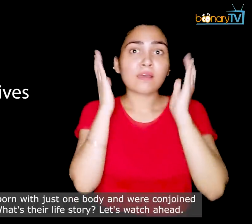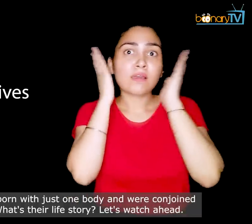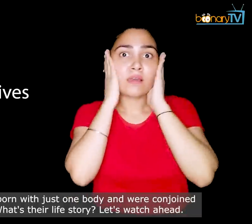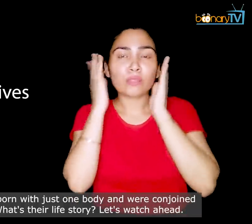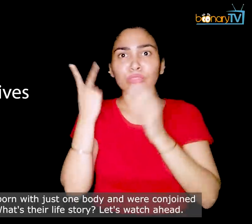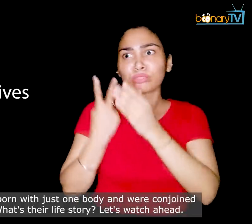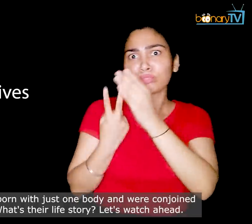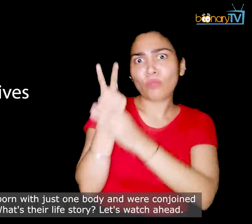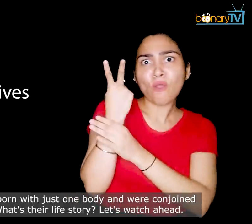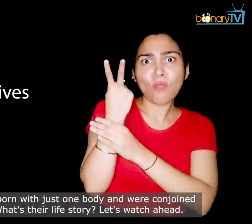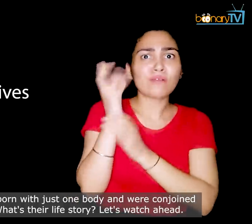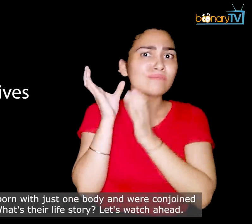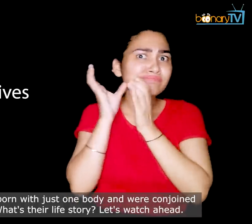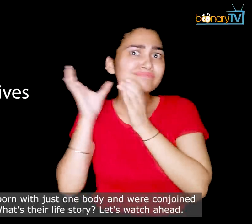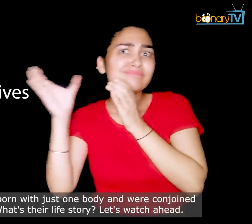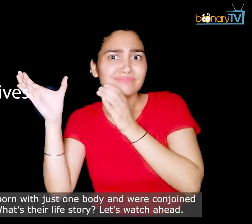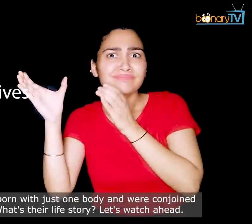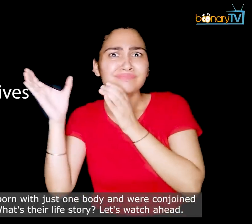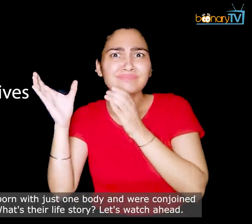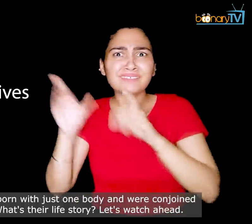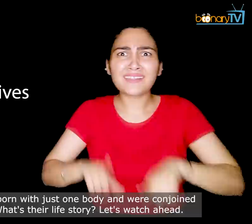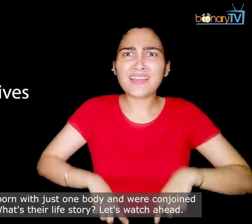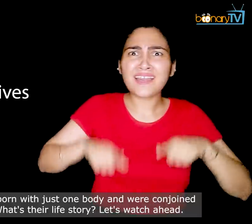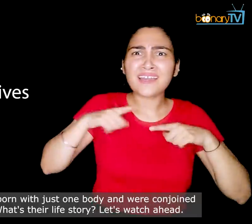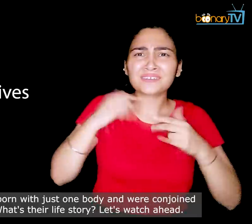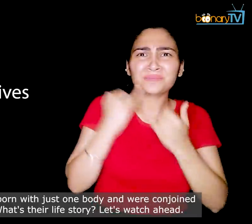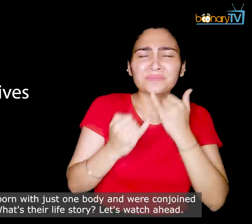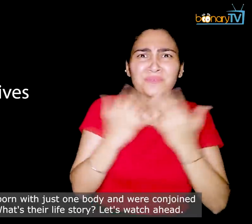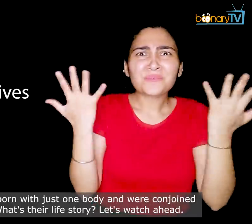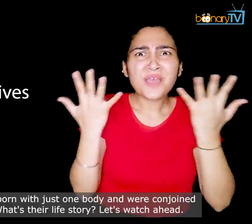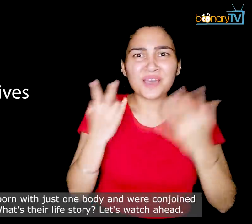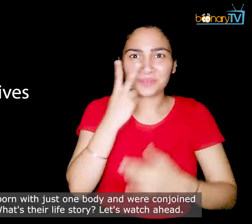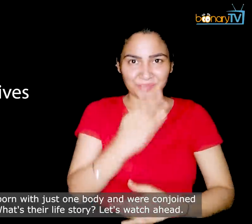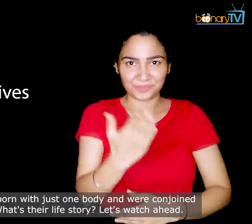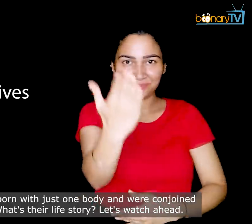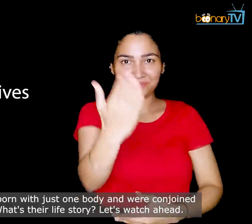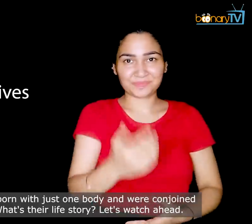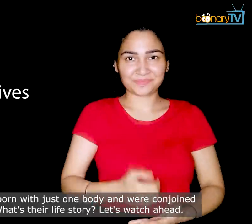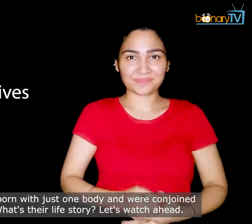with two heads. What's their life story? Let's watch ahead.